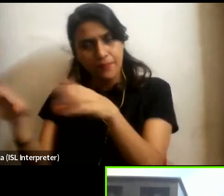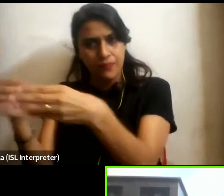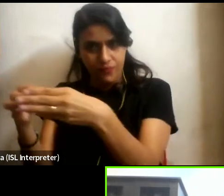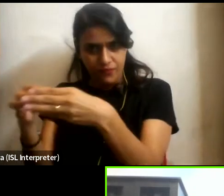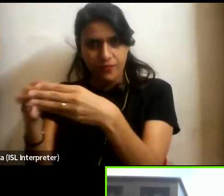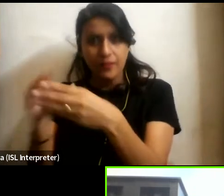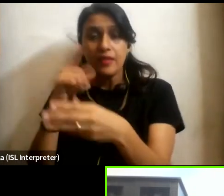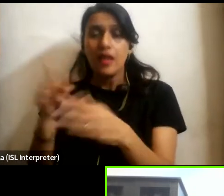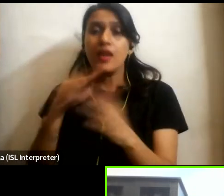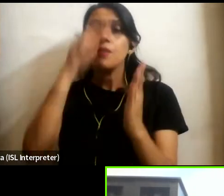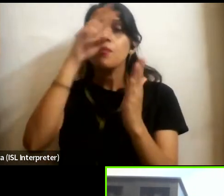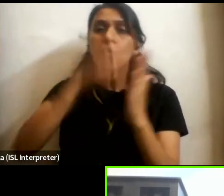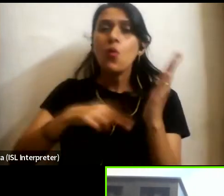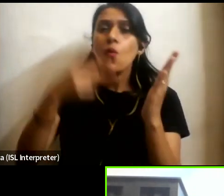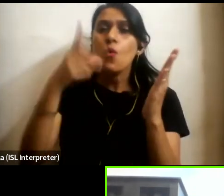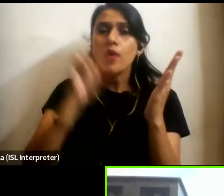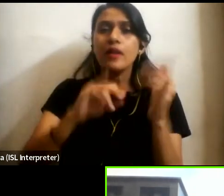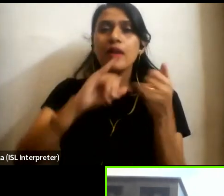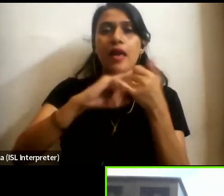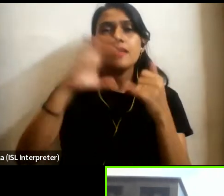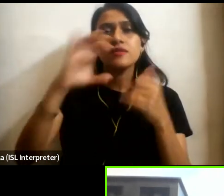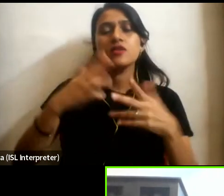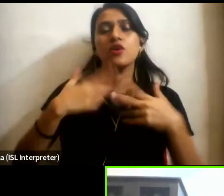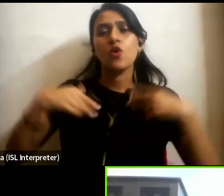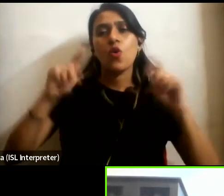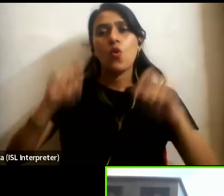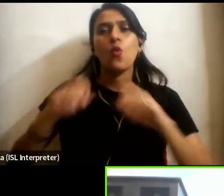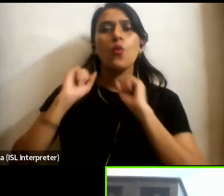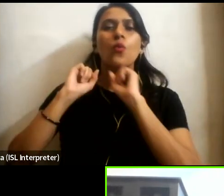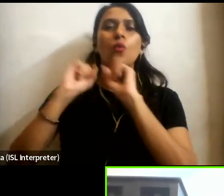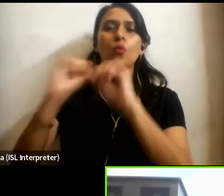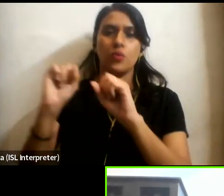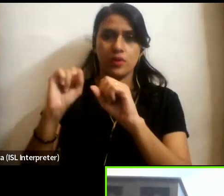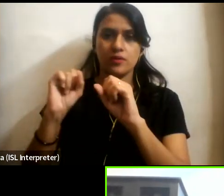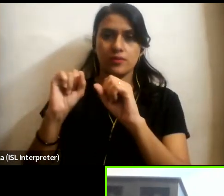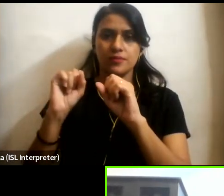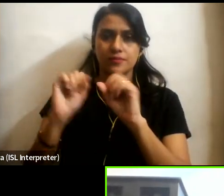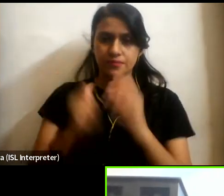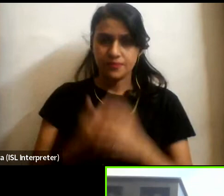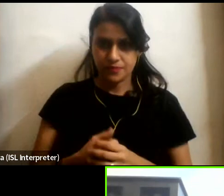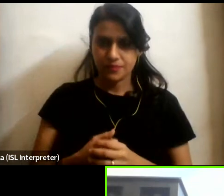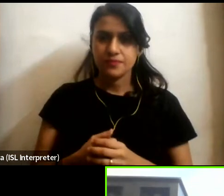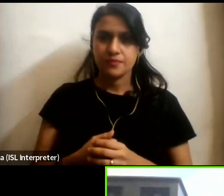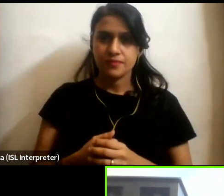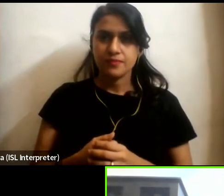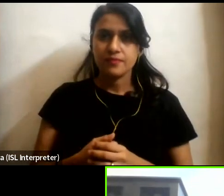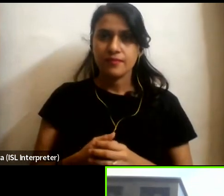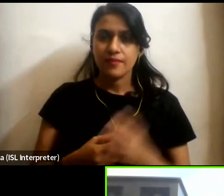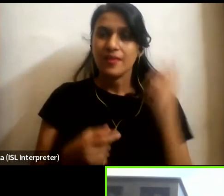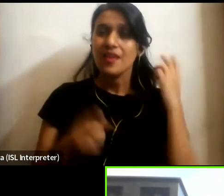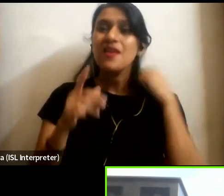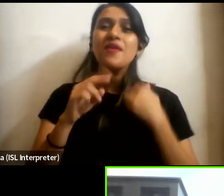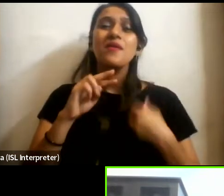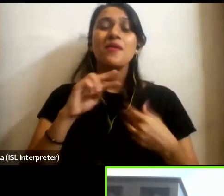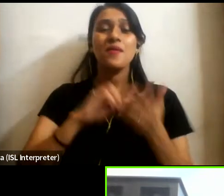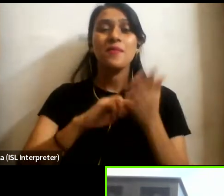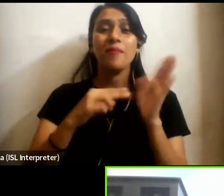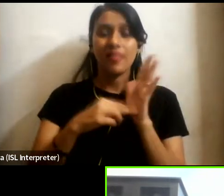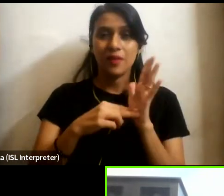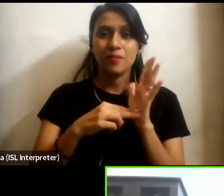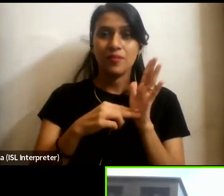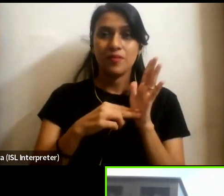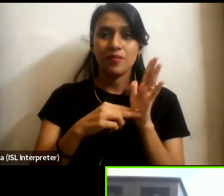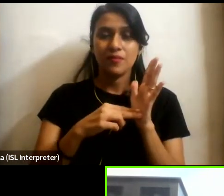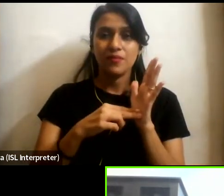then reviewed on SC's own accord. So this is about bringing in some algorithmic